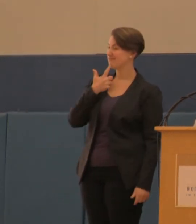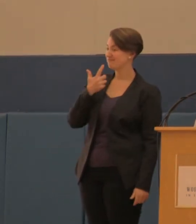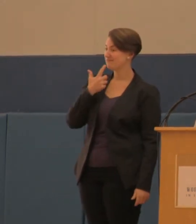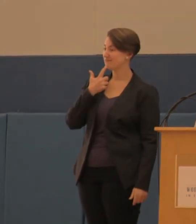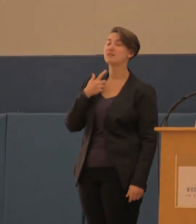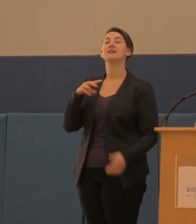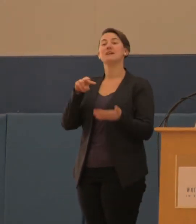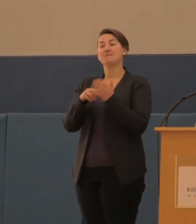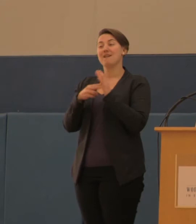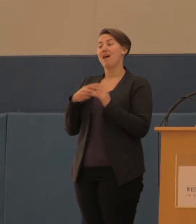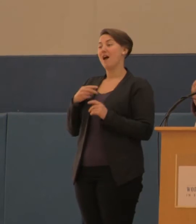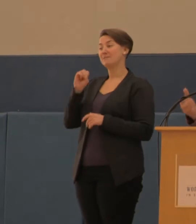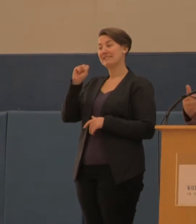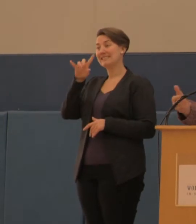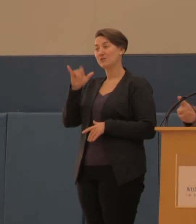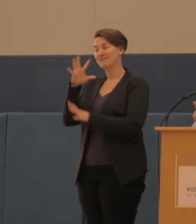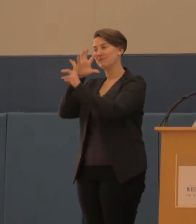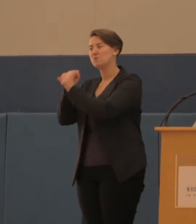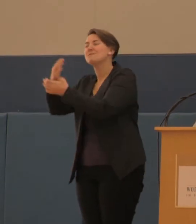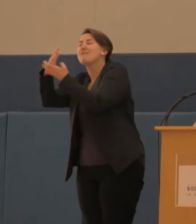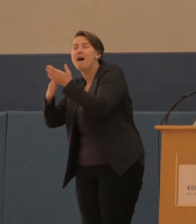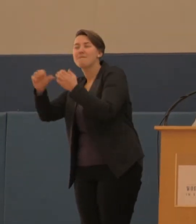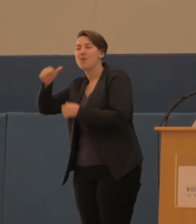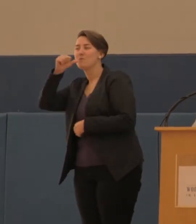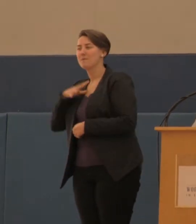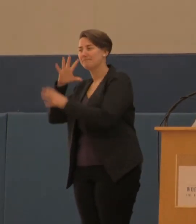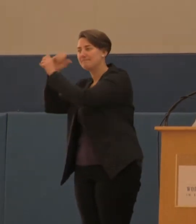That means I am sexually attracted to some other women.